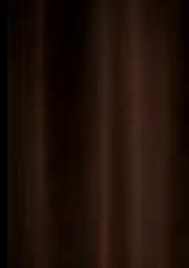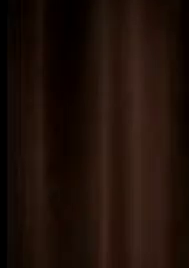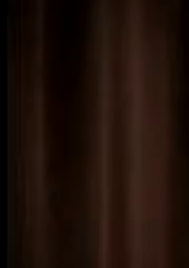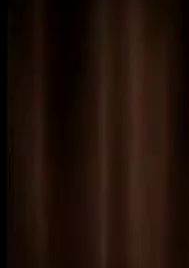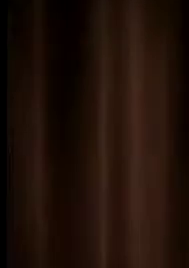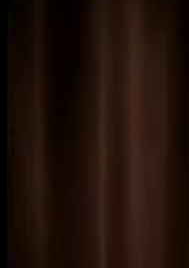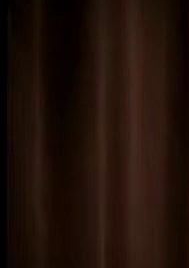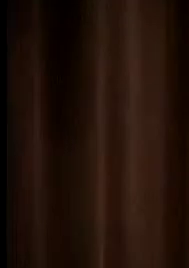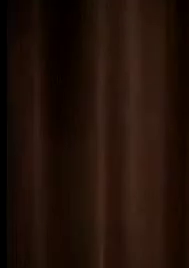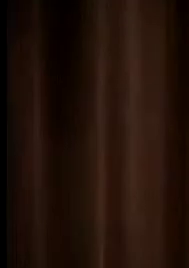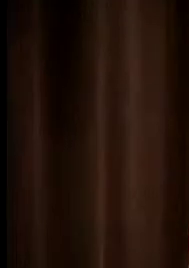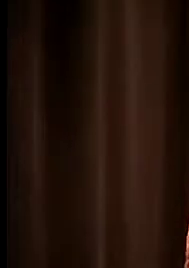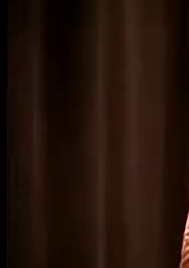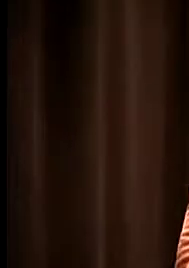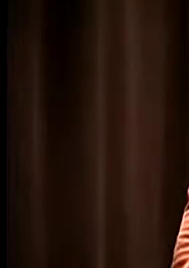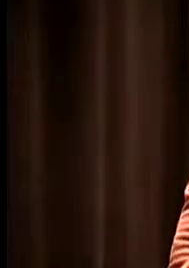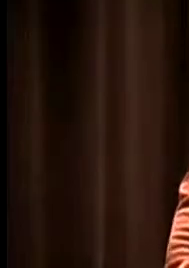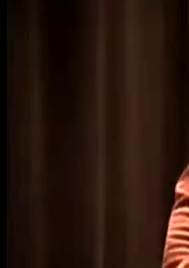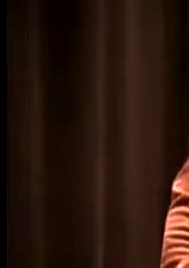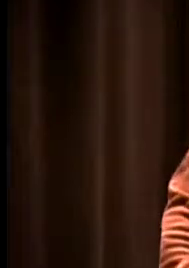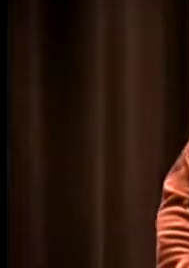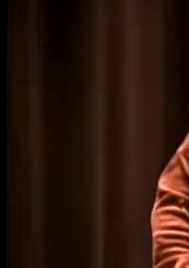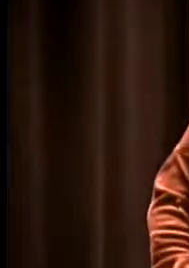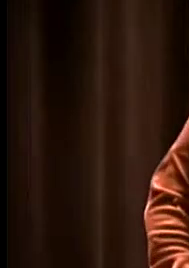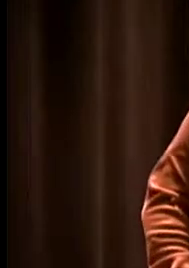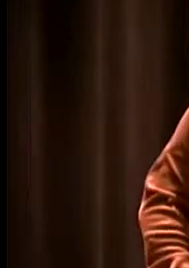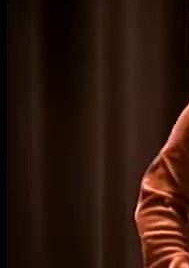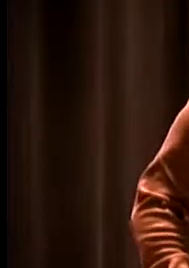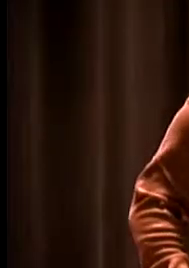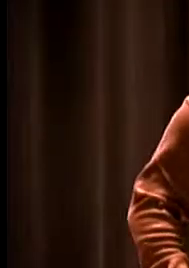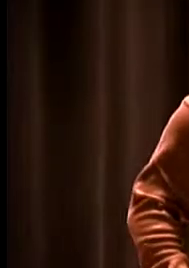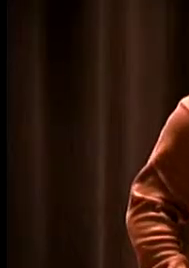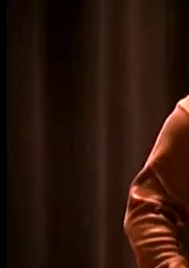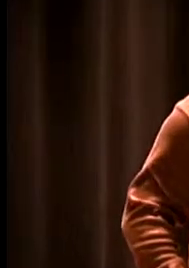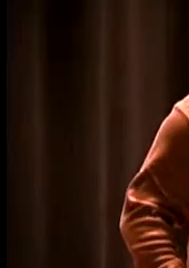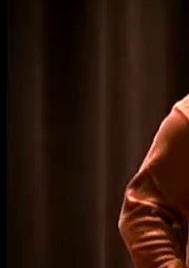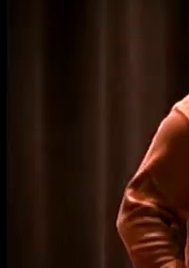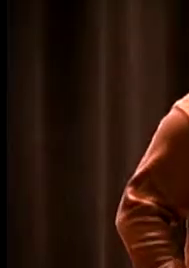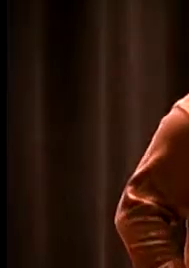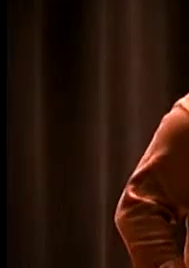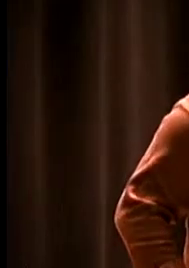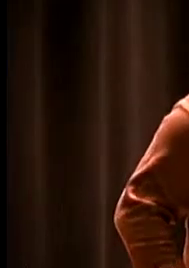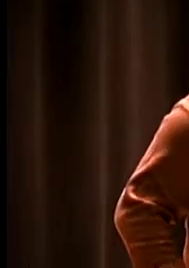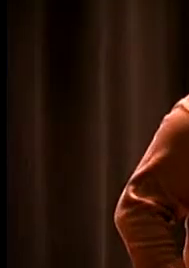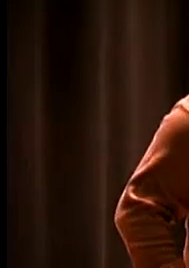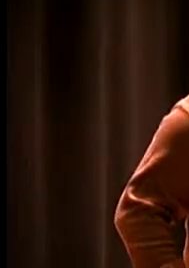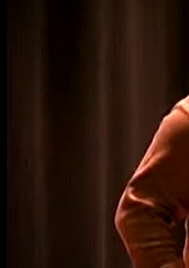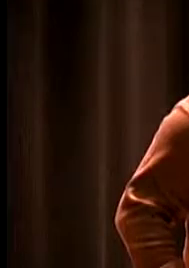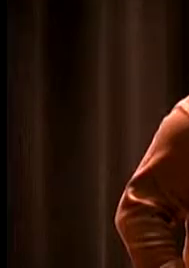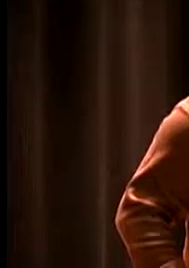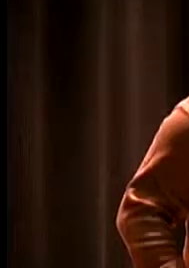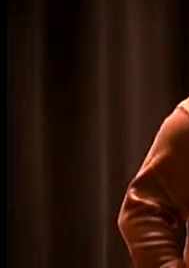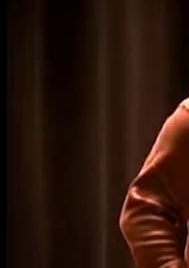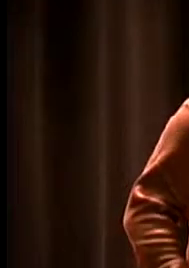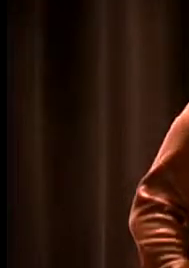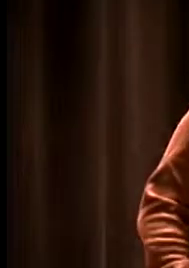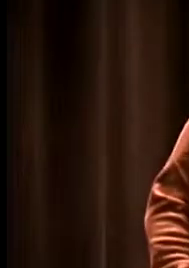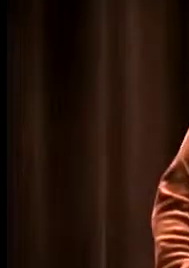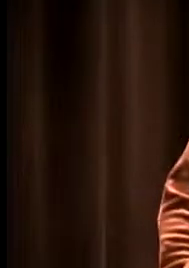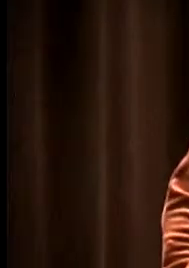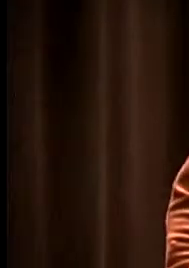the Negro National Anthem, lift every voice and sing.